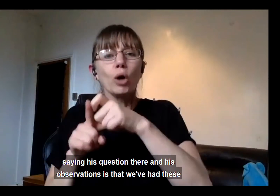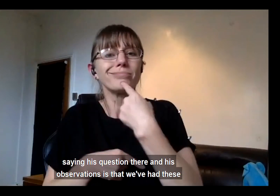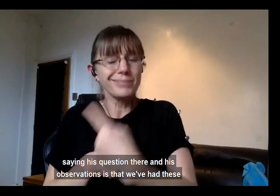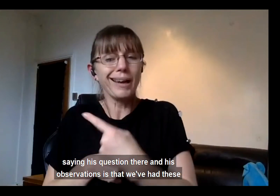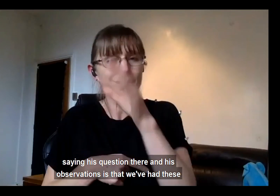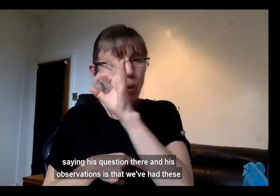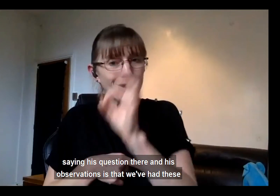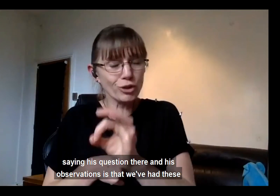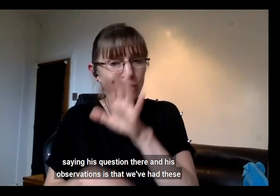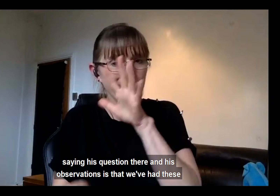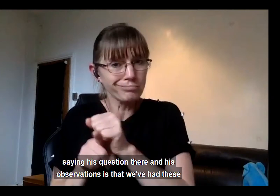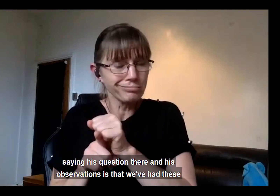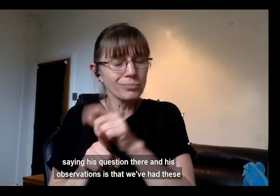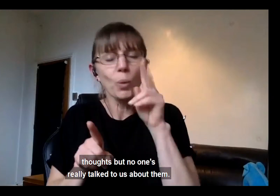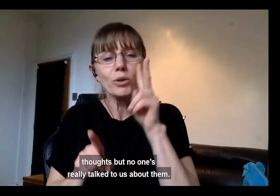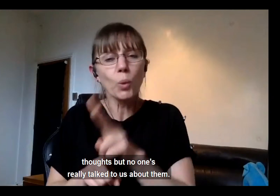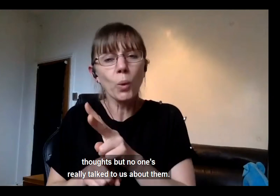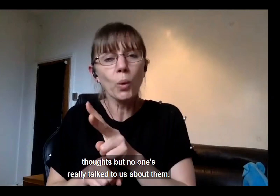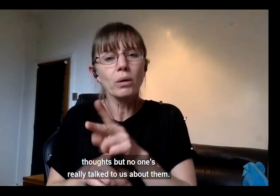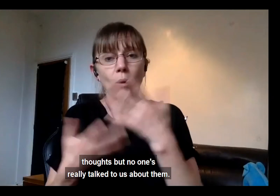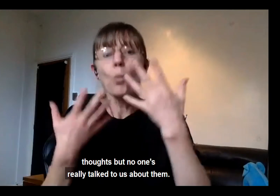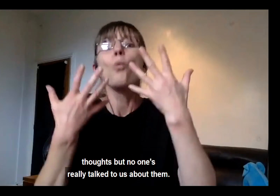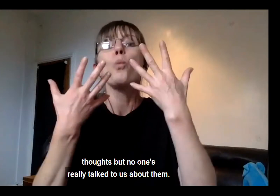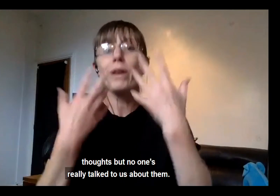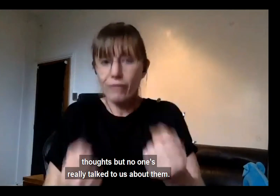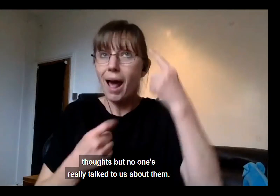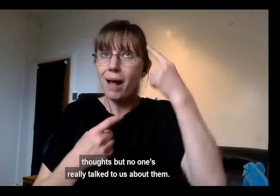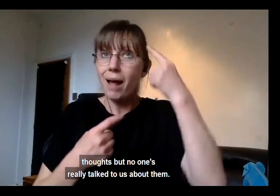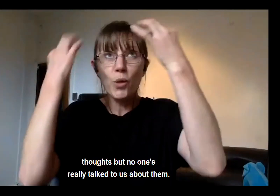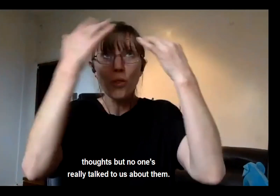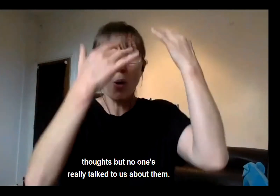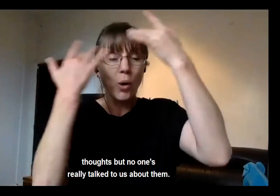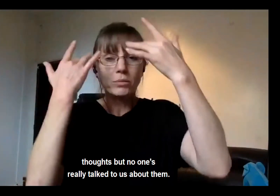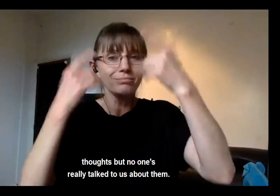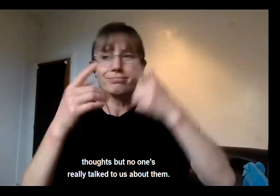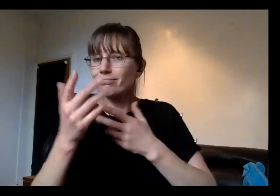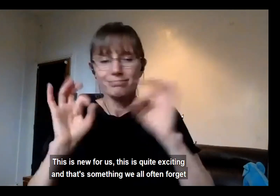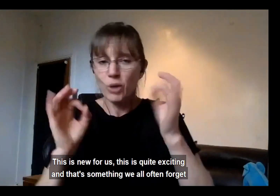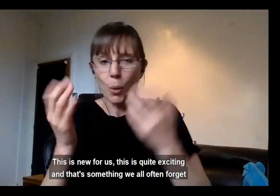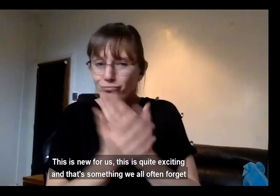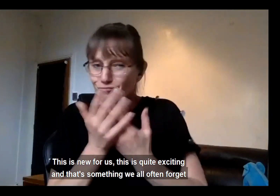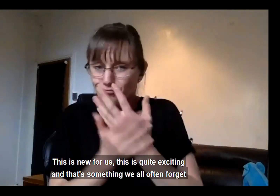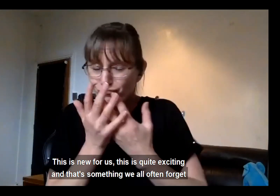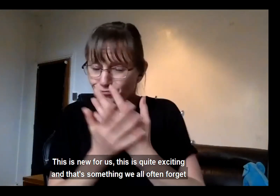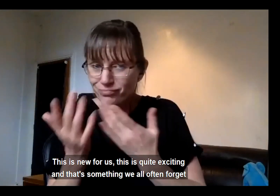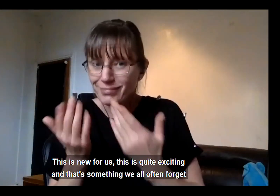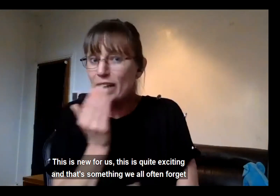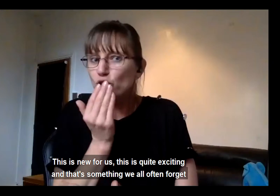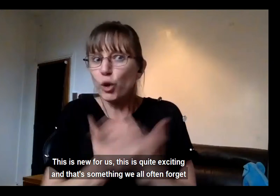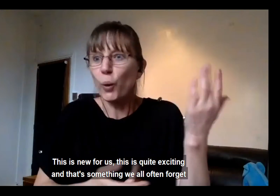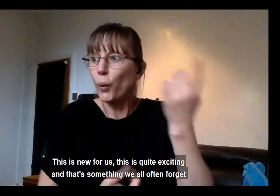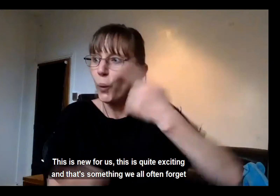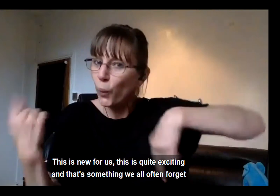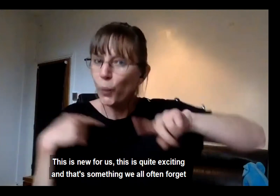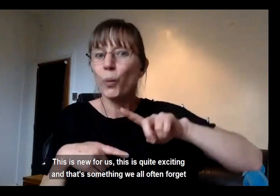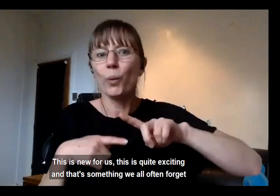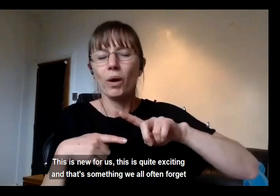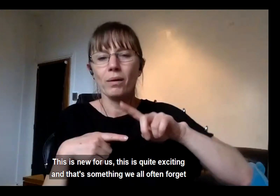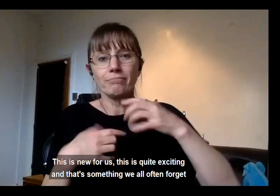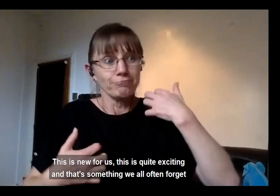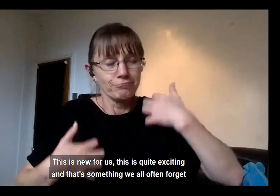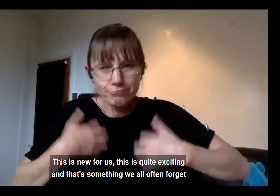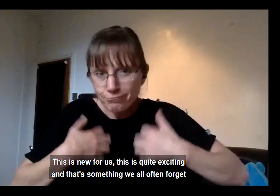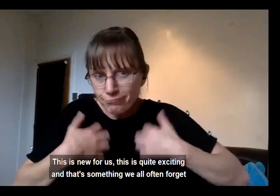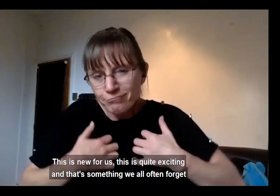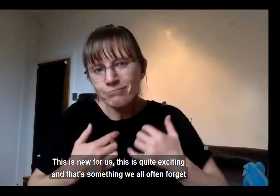his observations, is that we've had these thoughts, but no one's really talked to us about them. This is new for us. This is quite